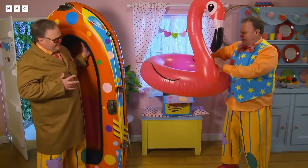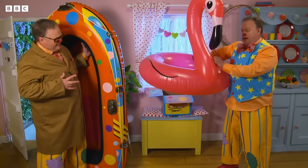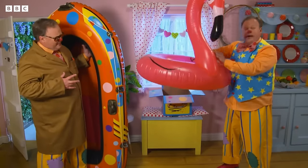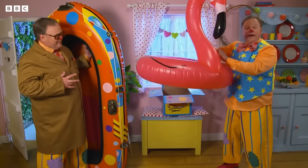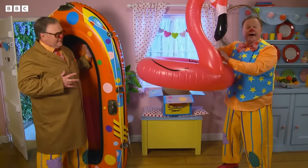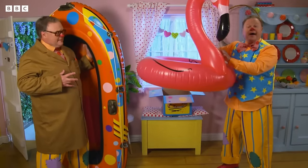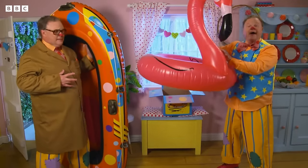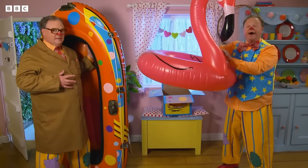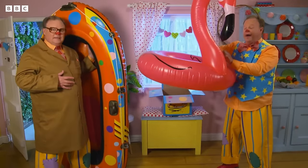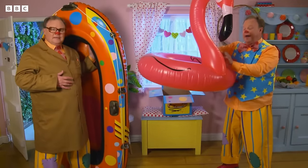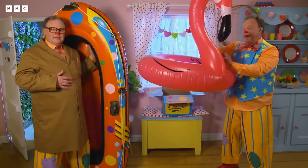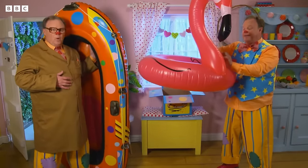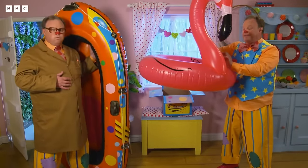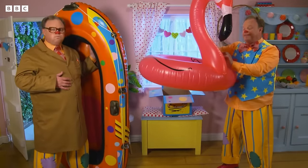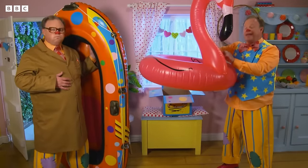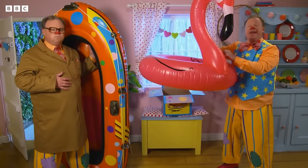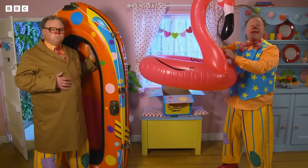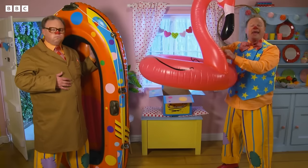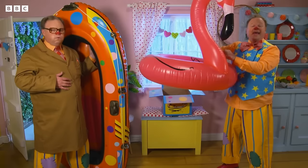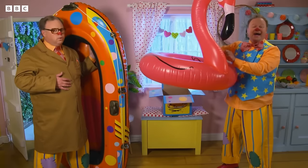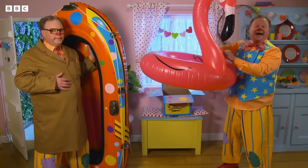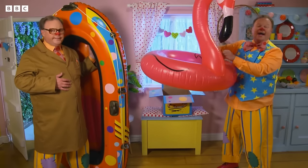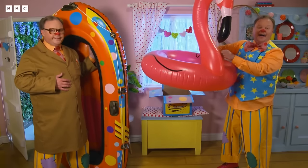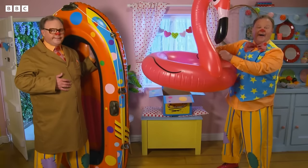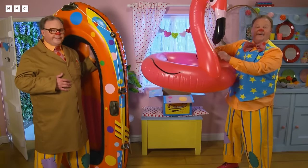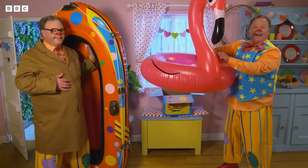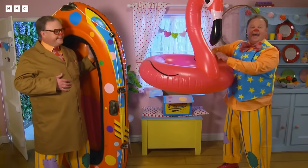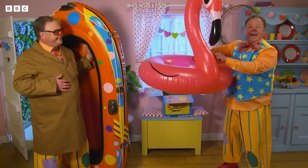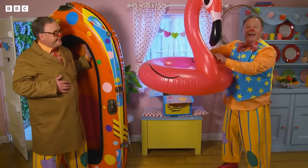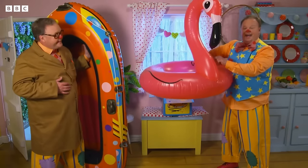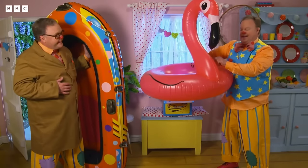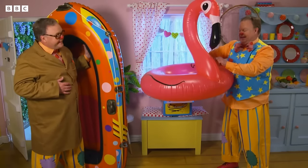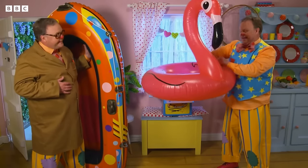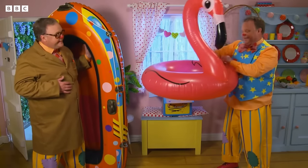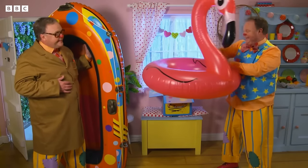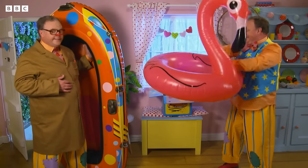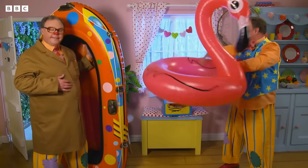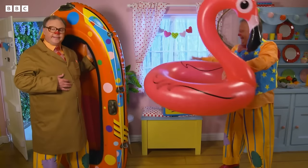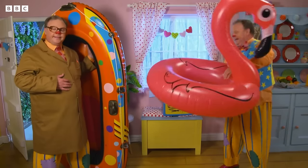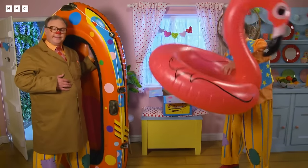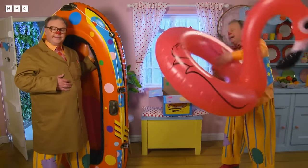it back in the box. I see. Okay.